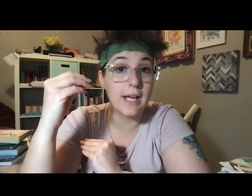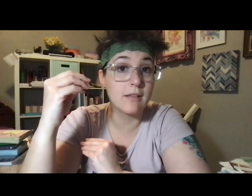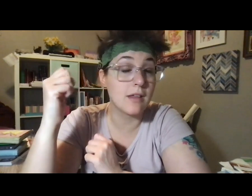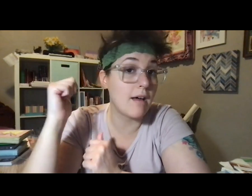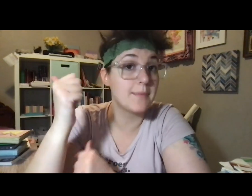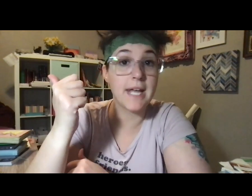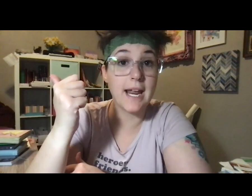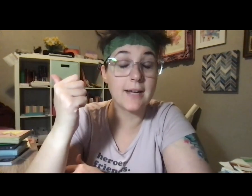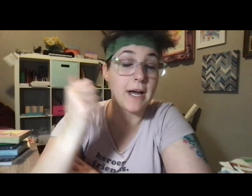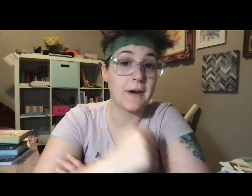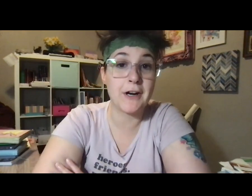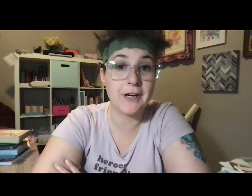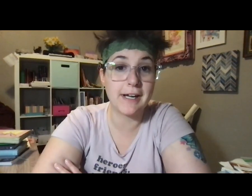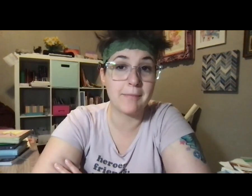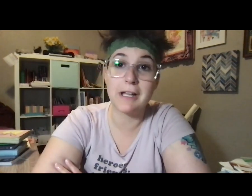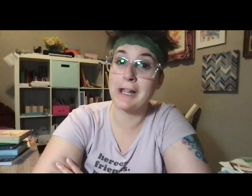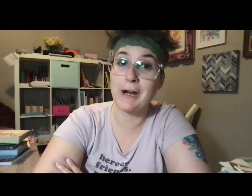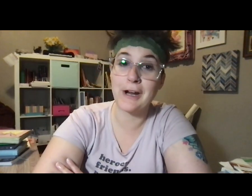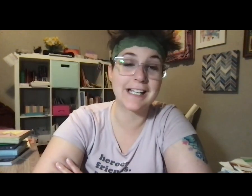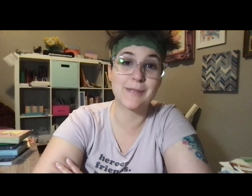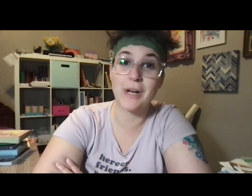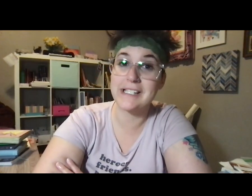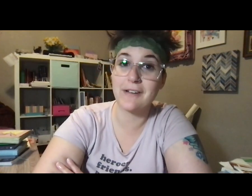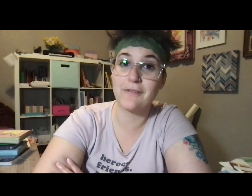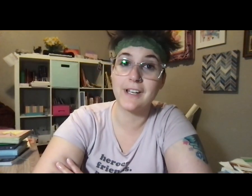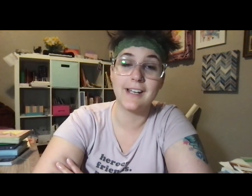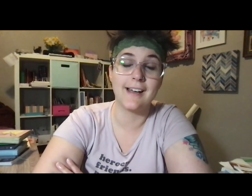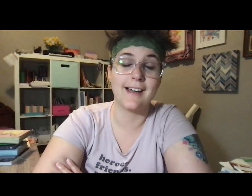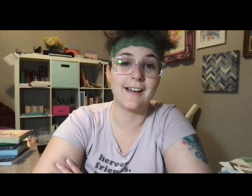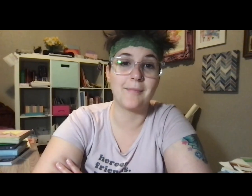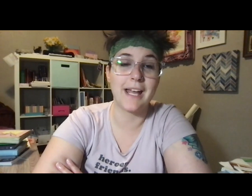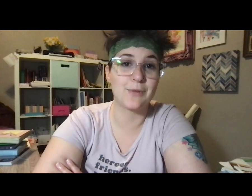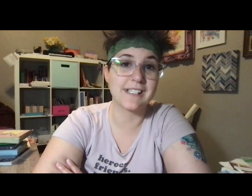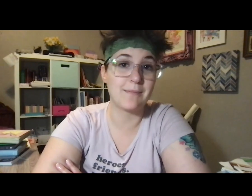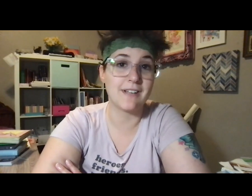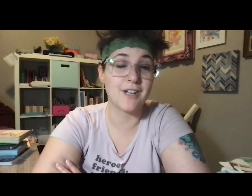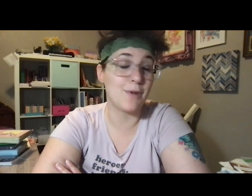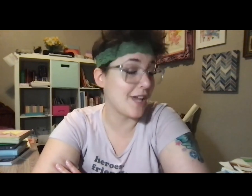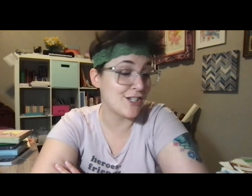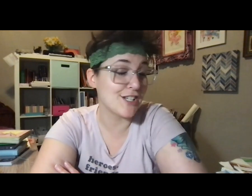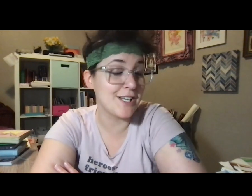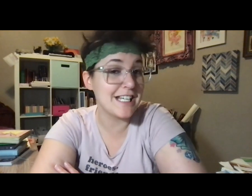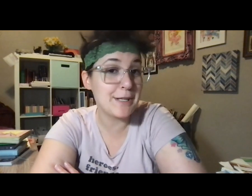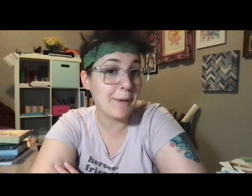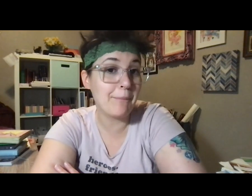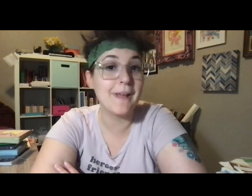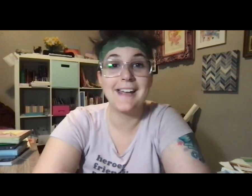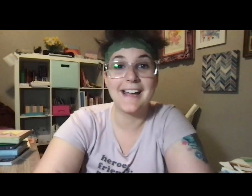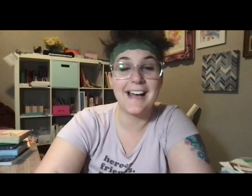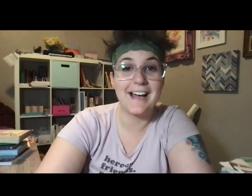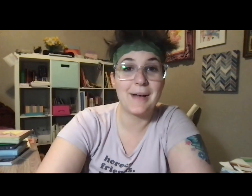a quick little update about our CLAIRE expressive and receptive communication